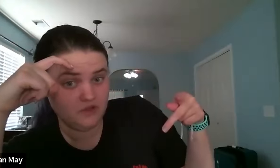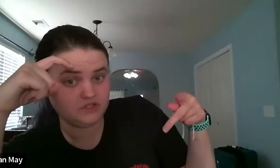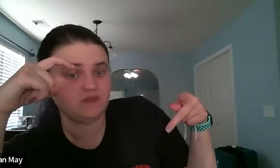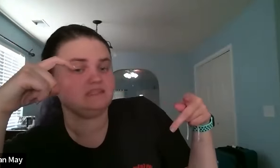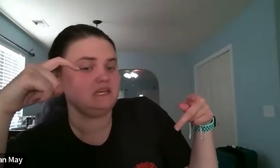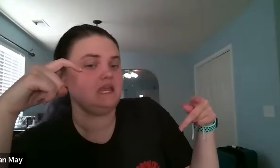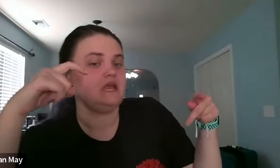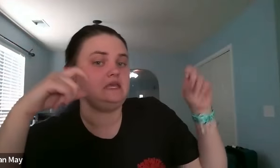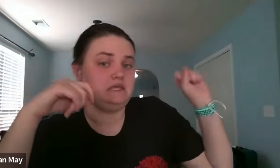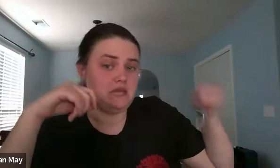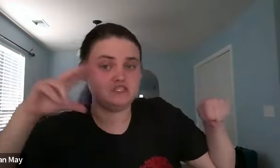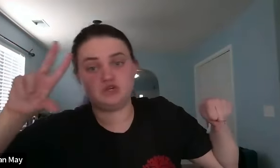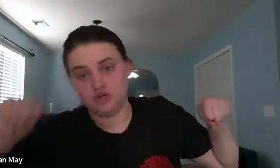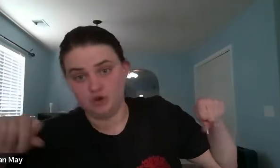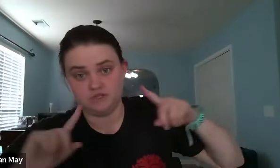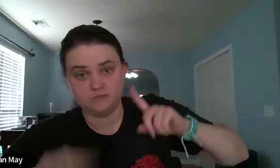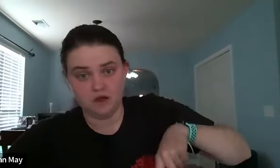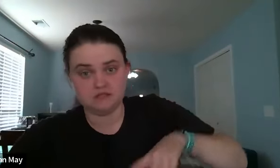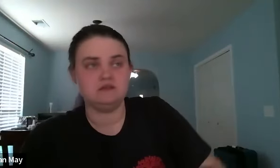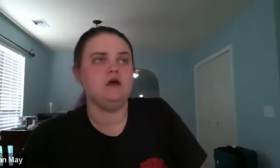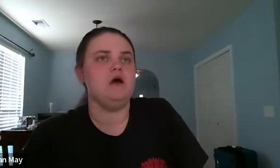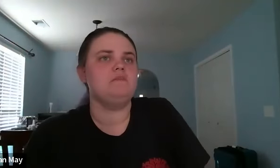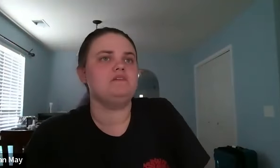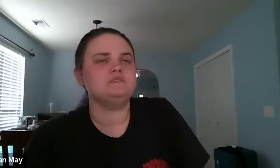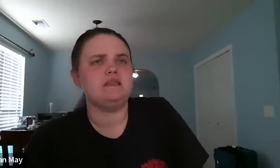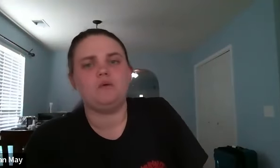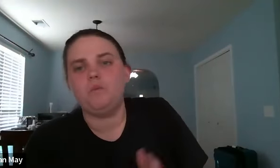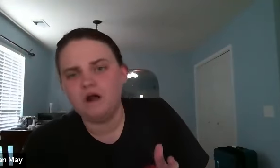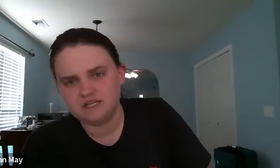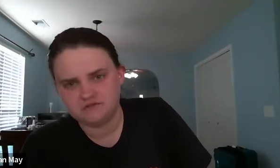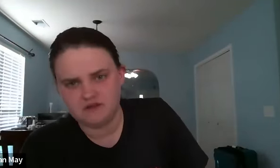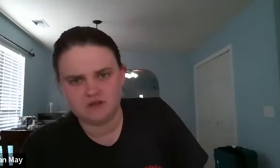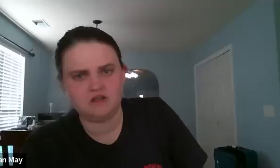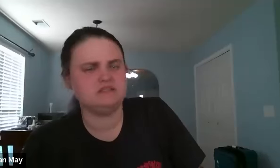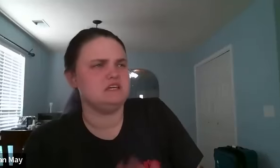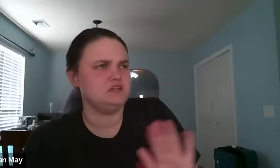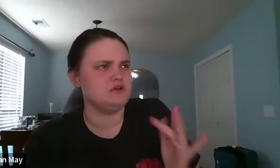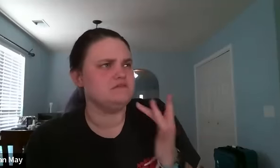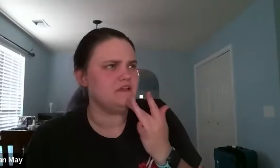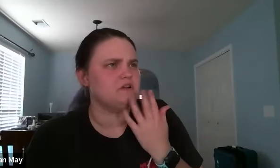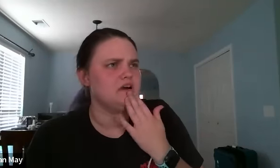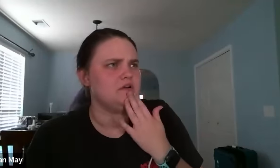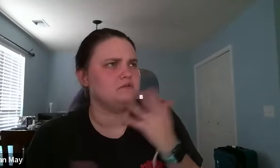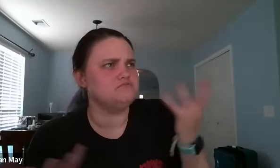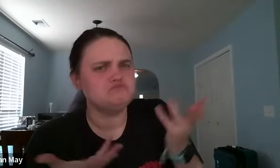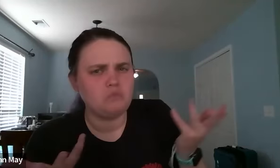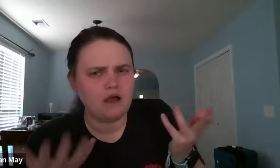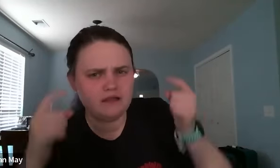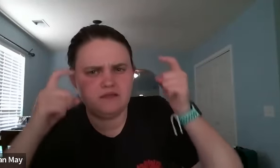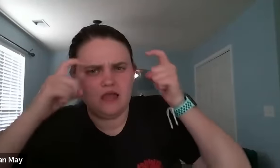So that's getting a yes or no response. But if I'm saying like, what is your favorite color? I'd say your favorite color, what? And the eyebrows